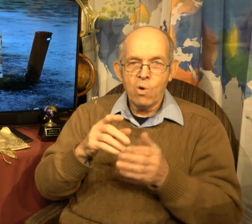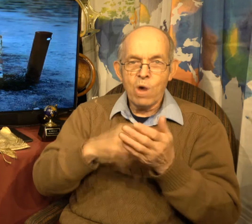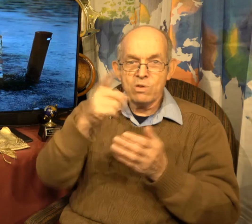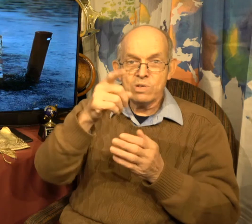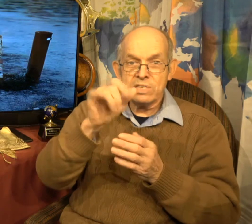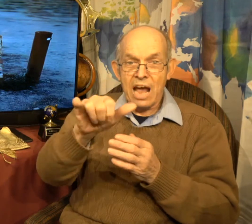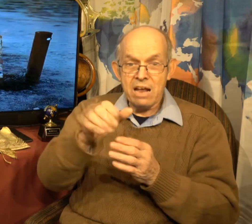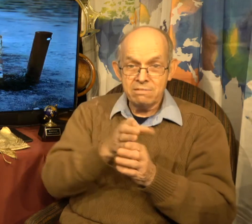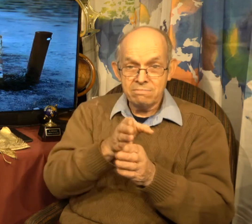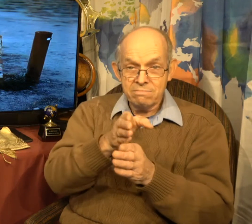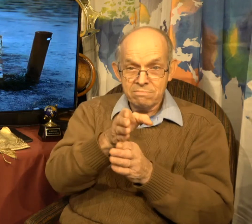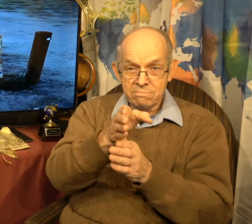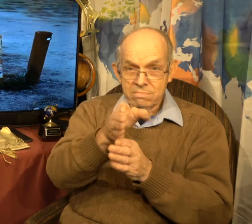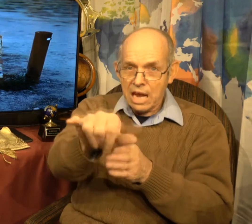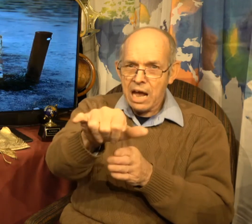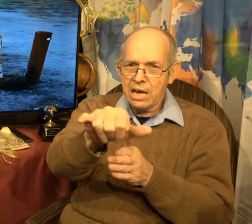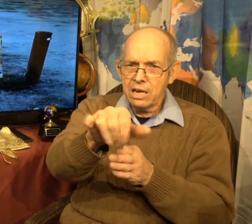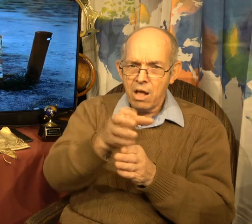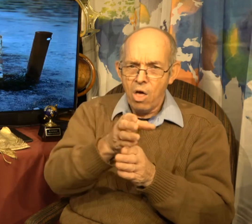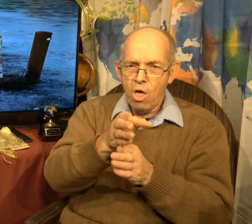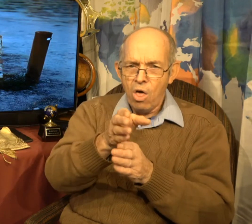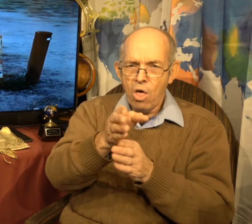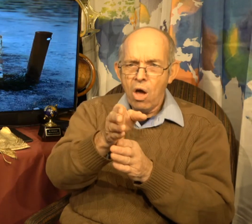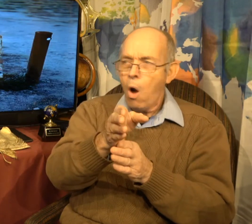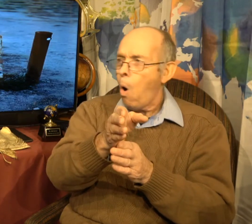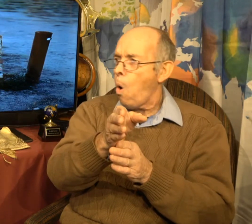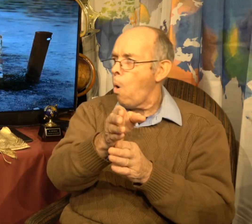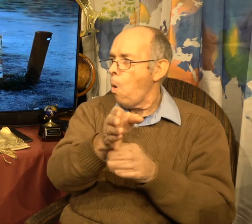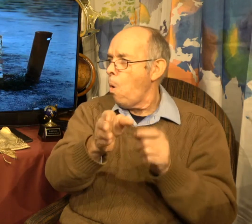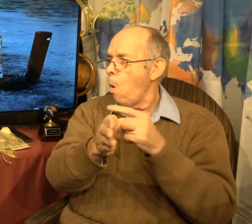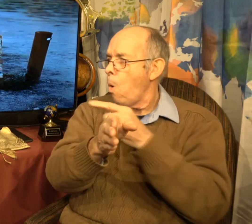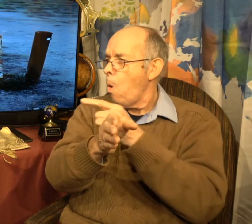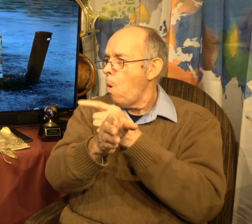When you say, say, oh,